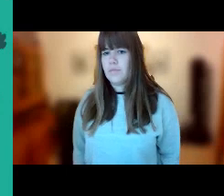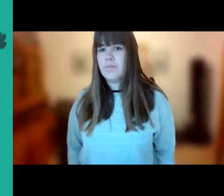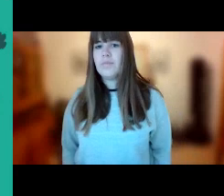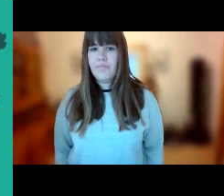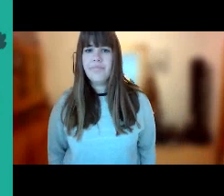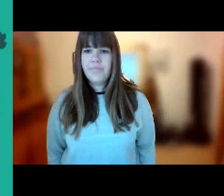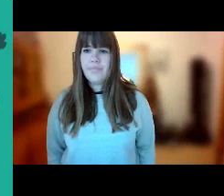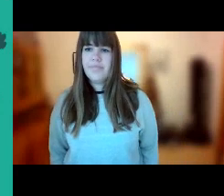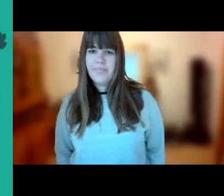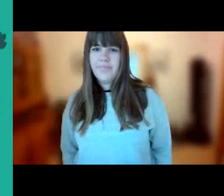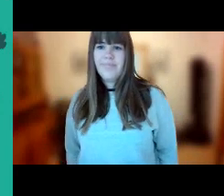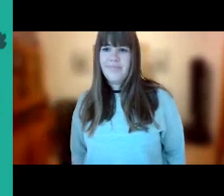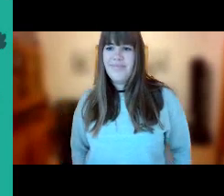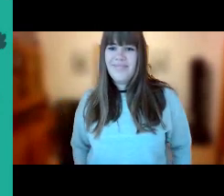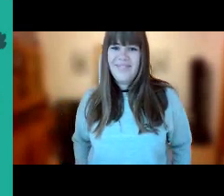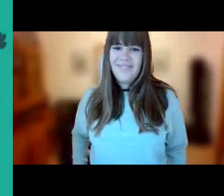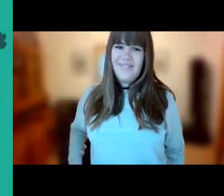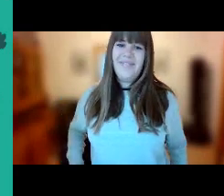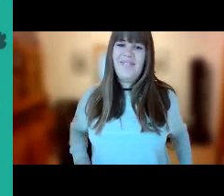for our coaching team.